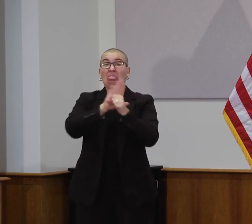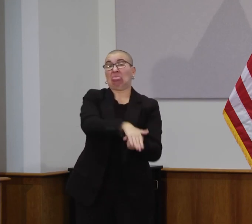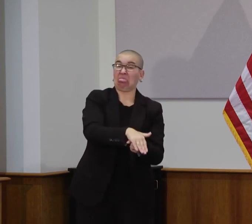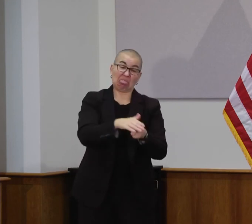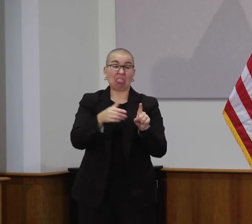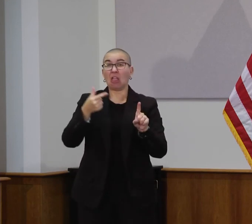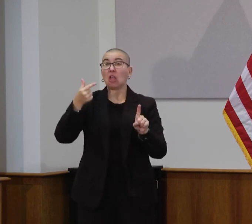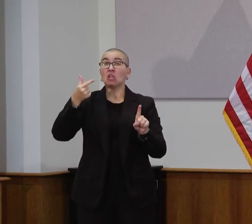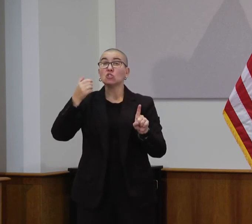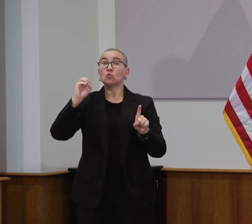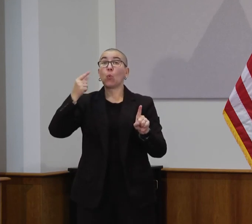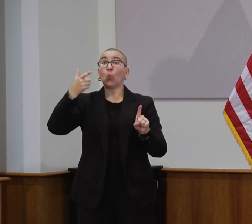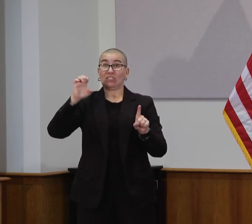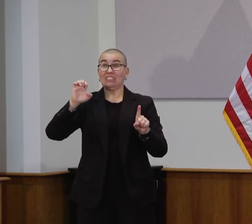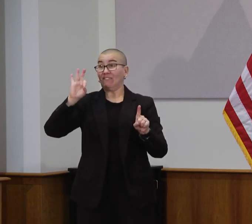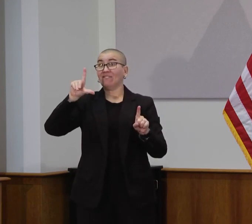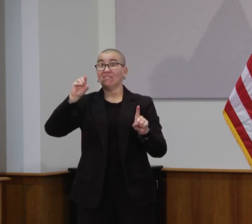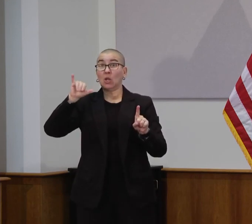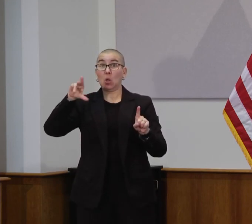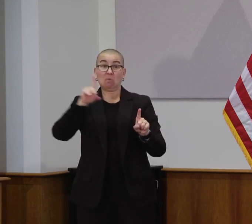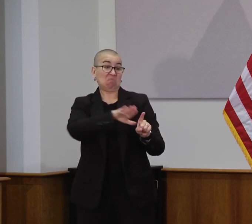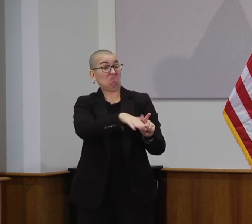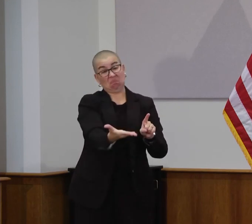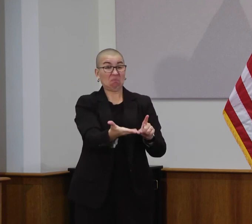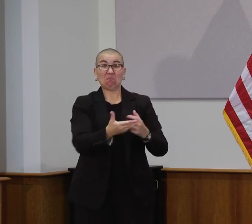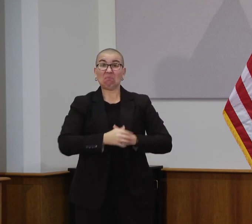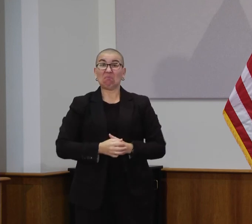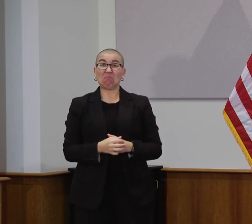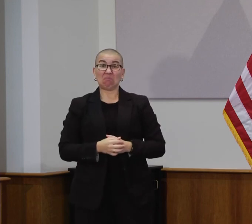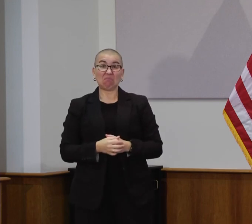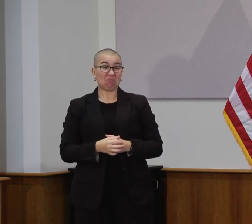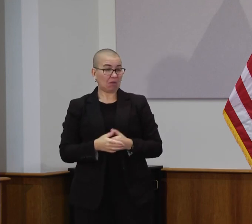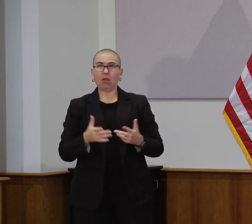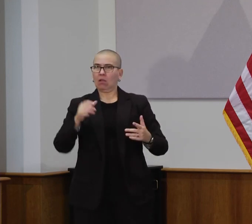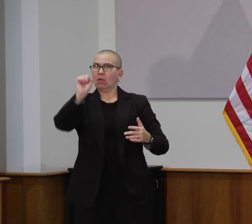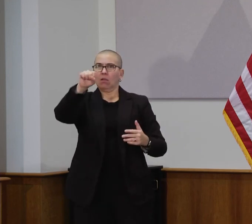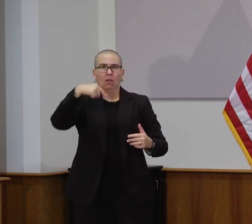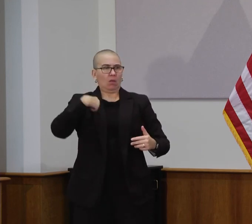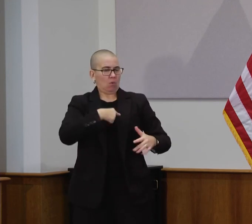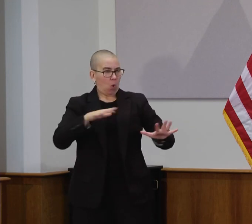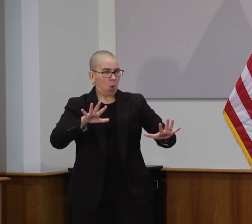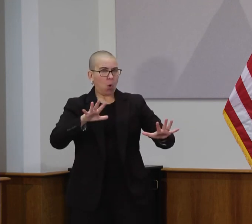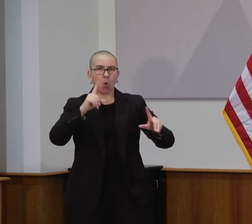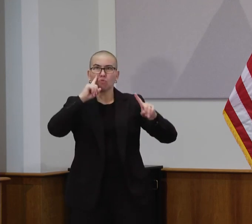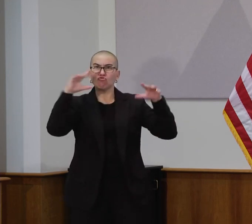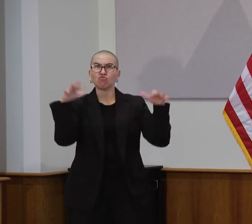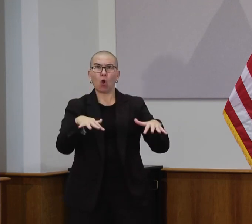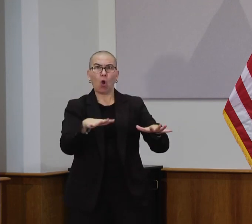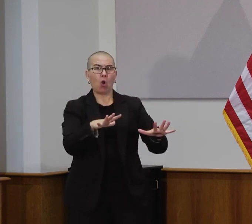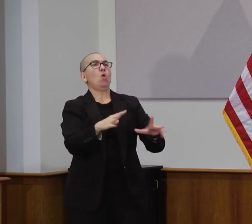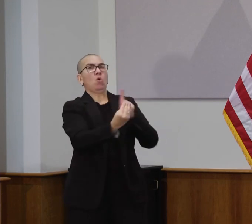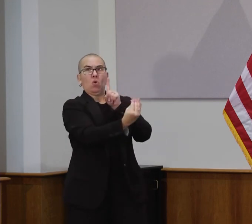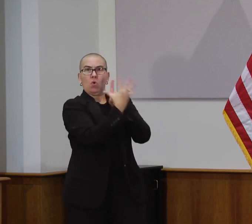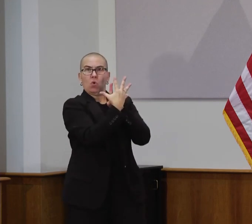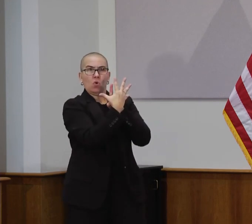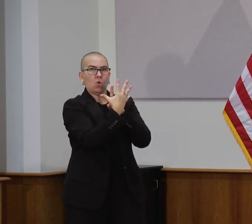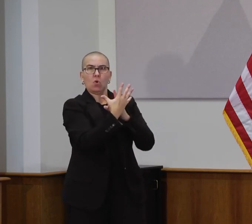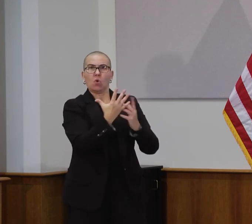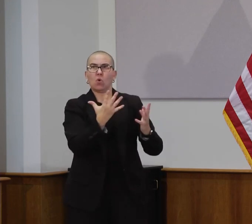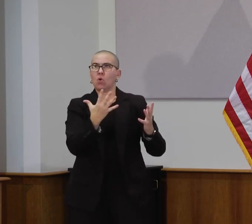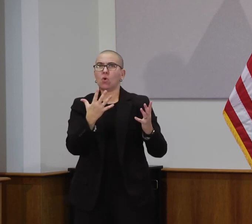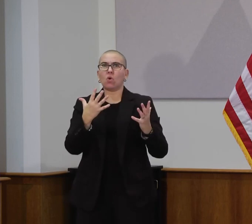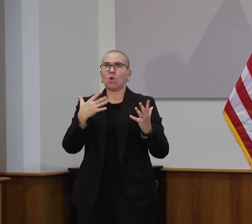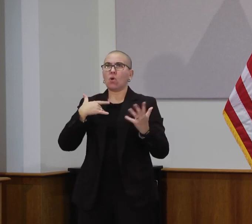died. It did feel like our innocence was stripped away, but it's just because we haven't been listening for a while. And I don't want to make it that